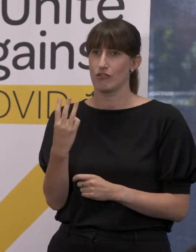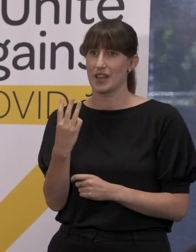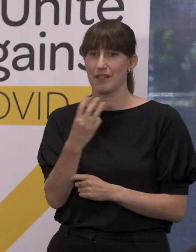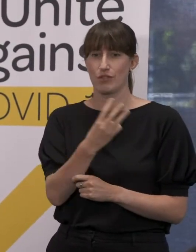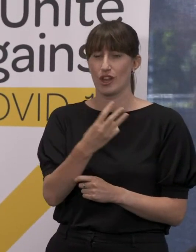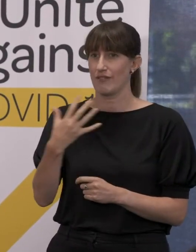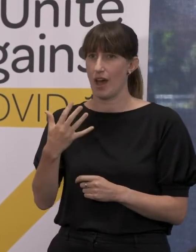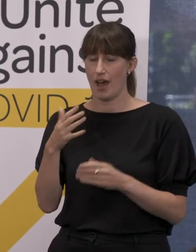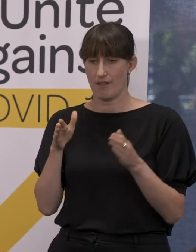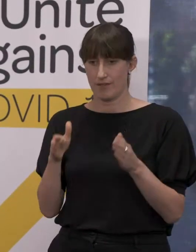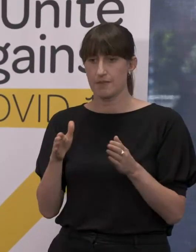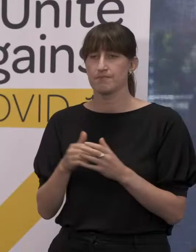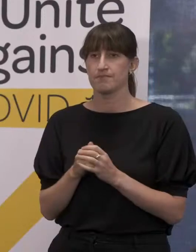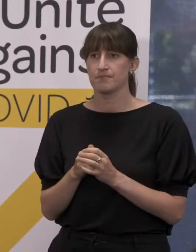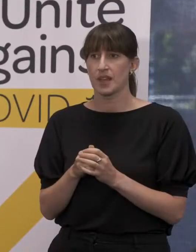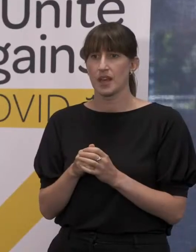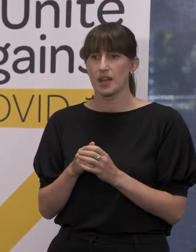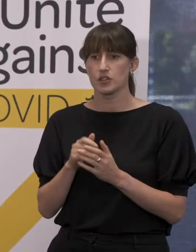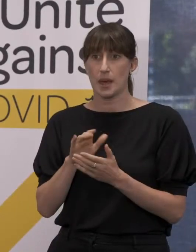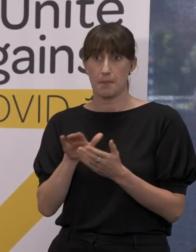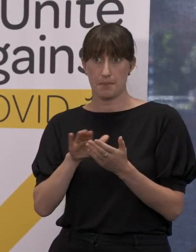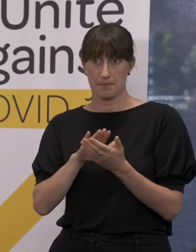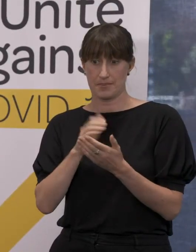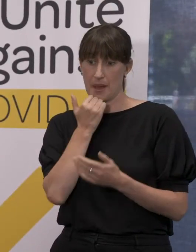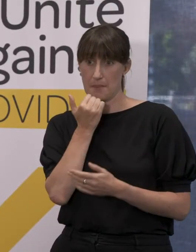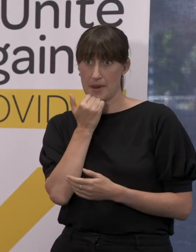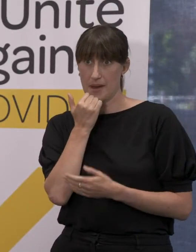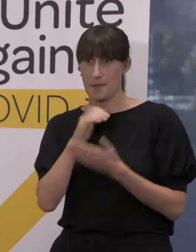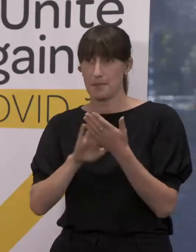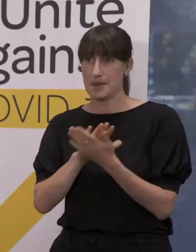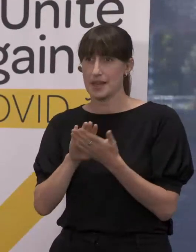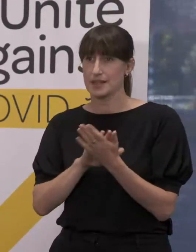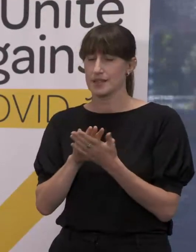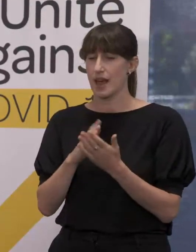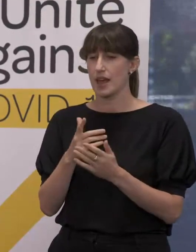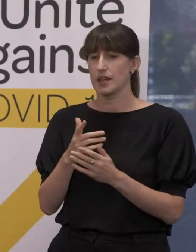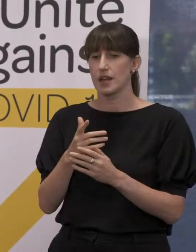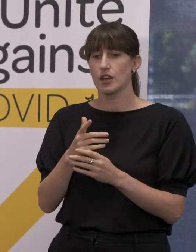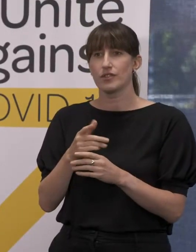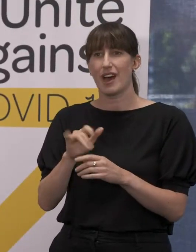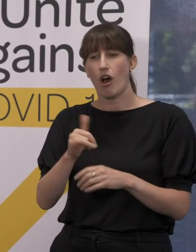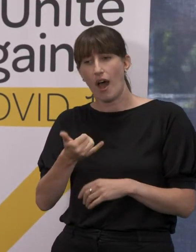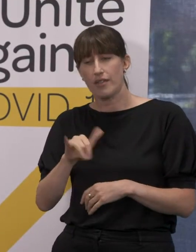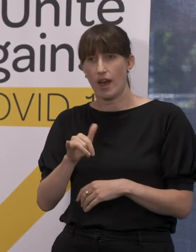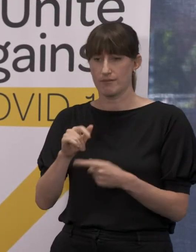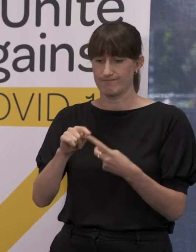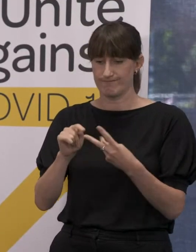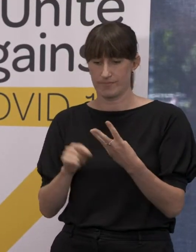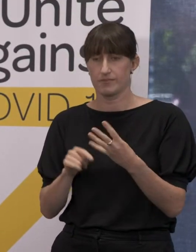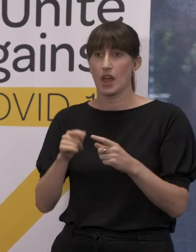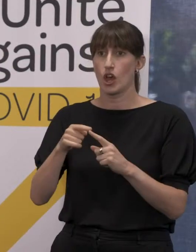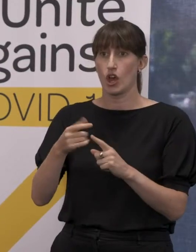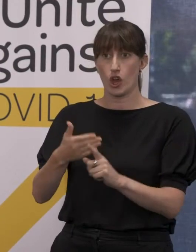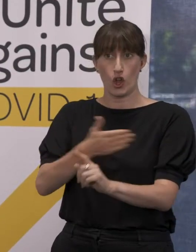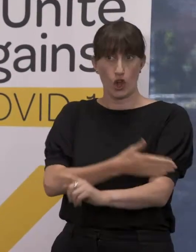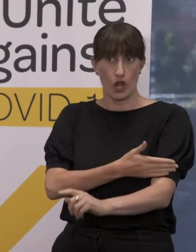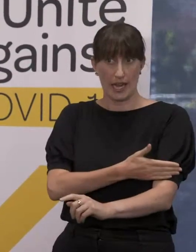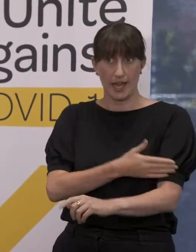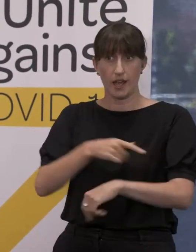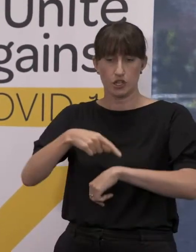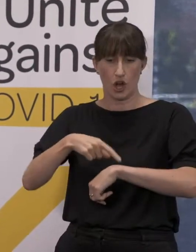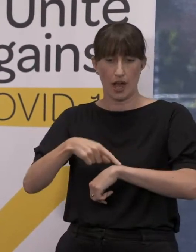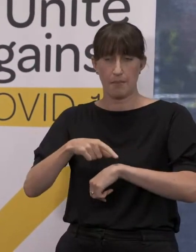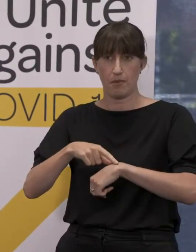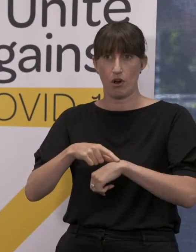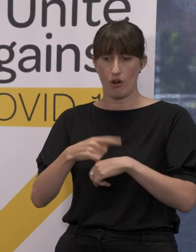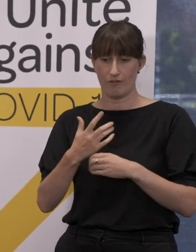This can mean either that they are early on in their infection, or that they are nearing the end of their infection,